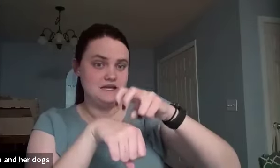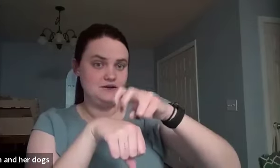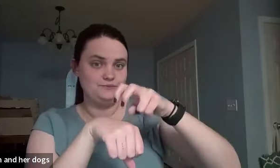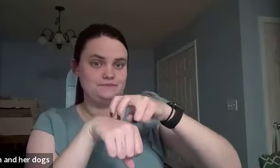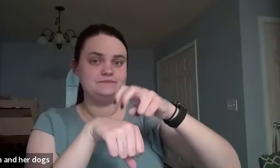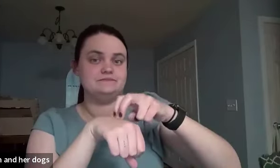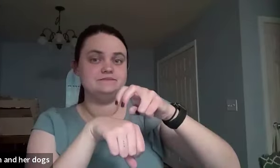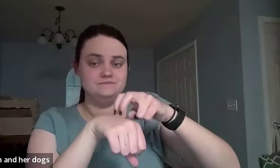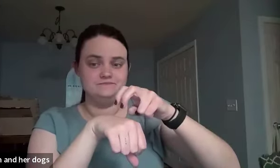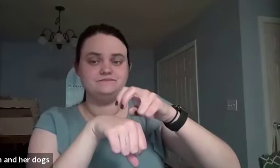potato,